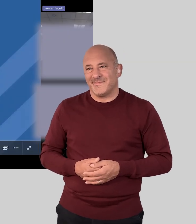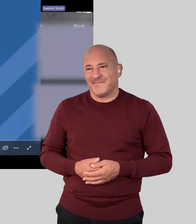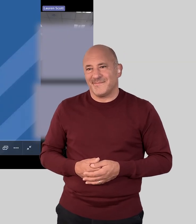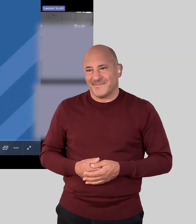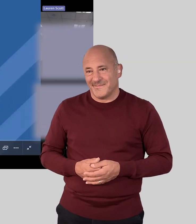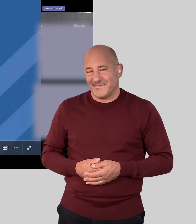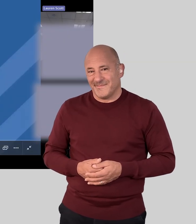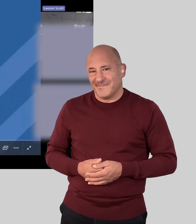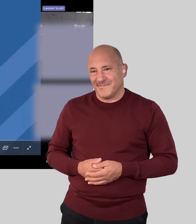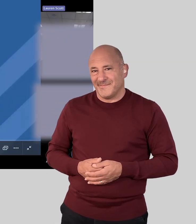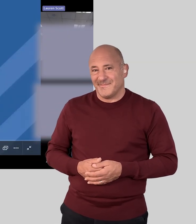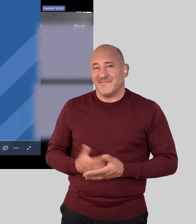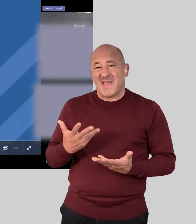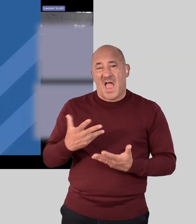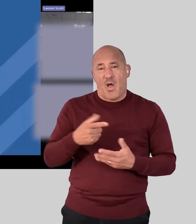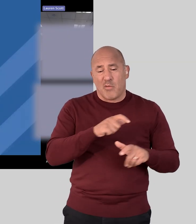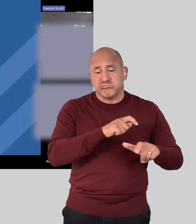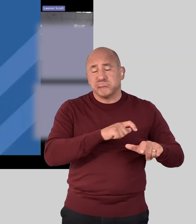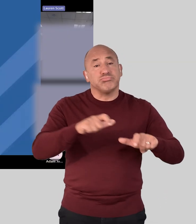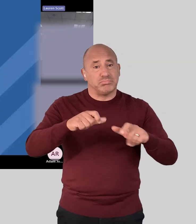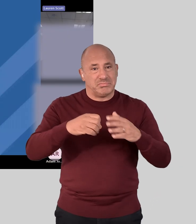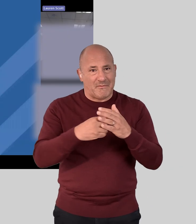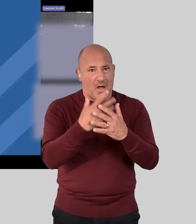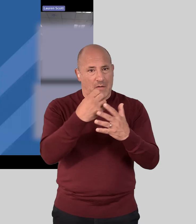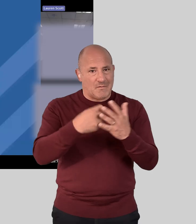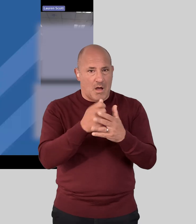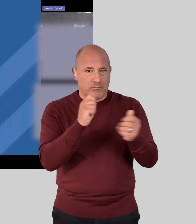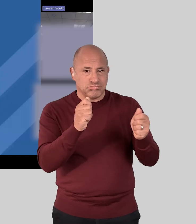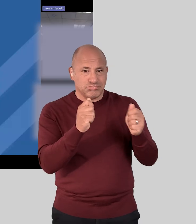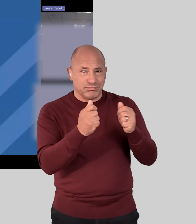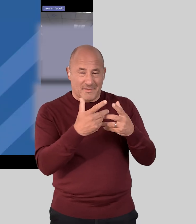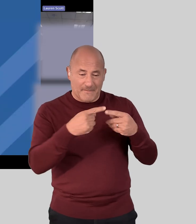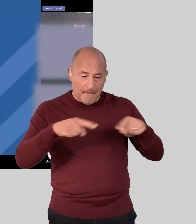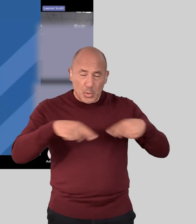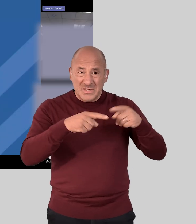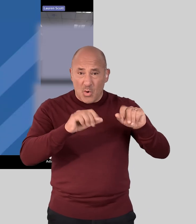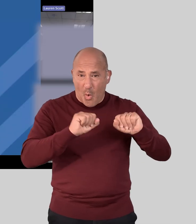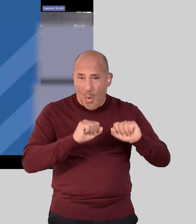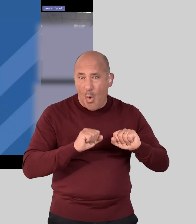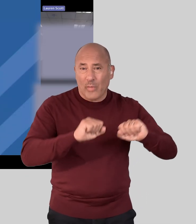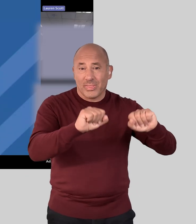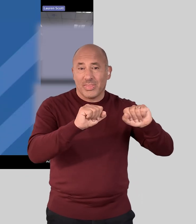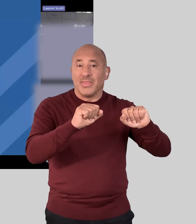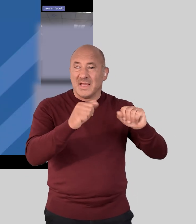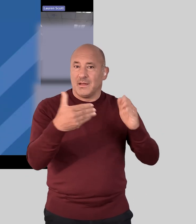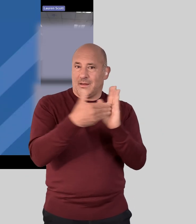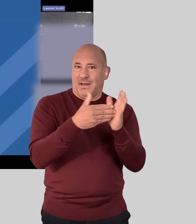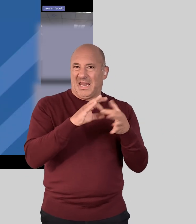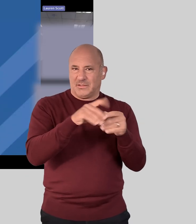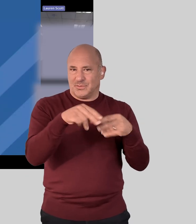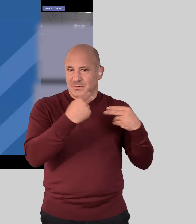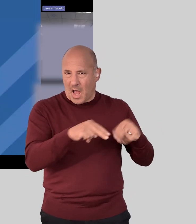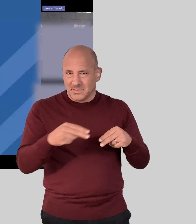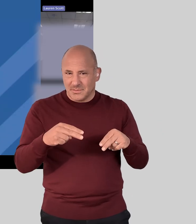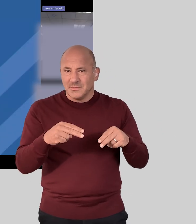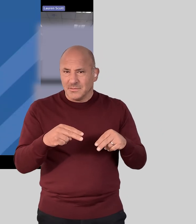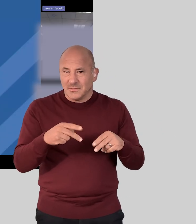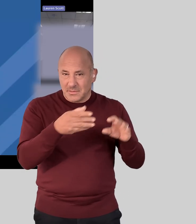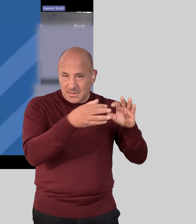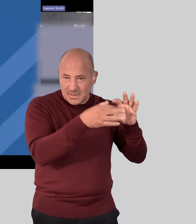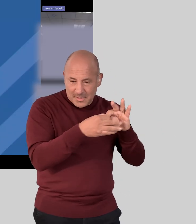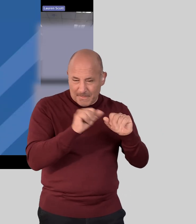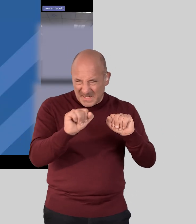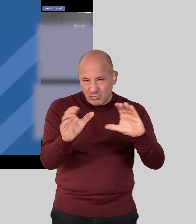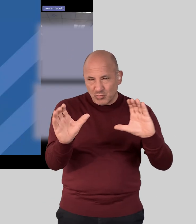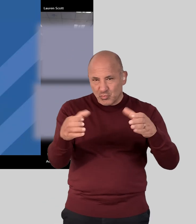elements kind of came about, and since then it's continued to develop. Also, it's got its own music, which is another element of